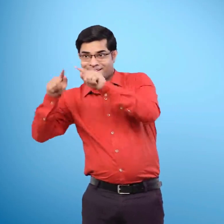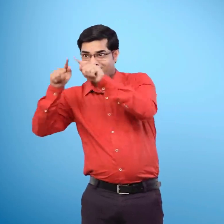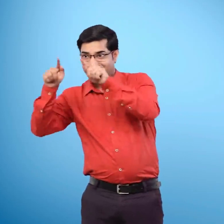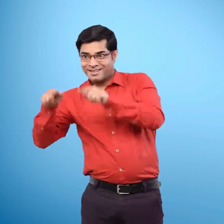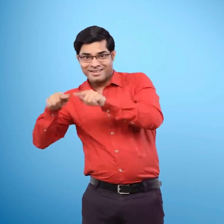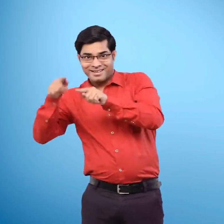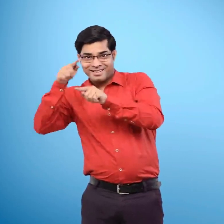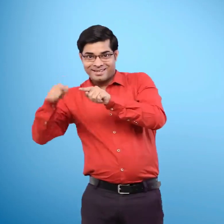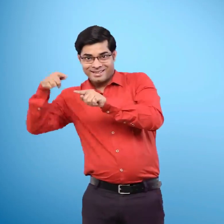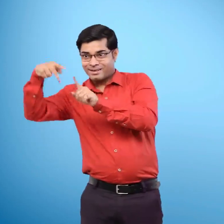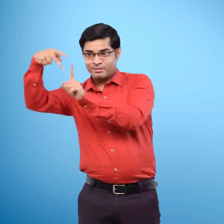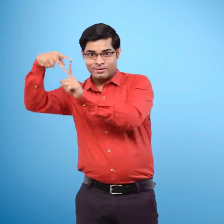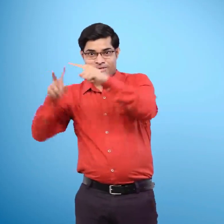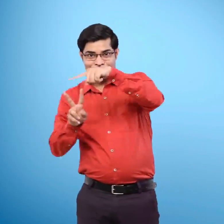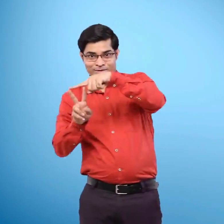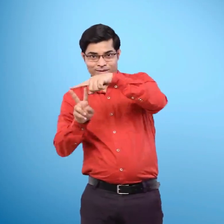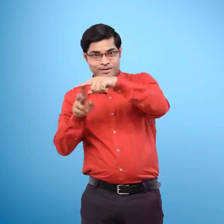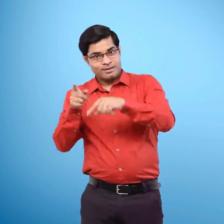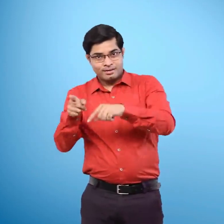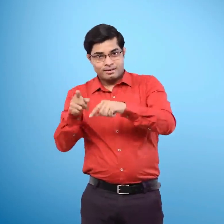and bottom brown triangle making a rectangle.